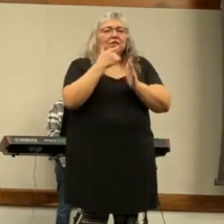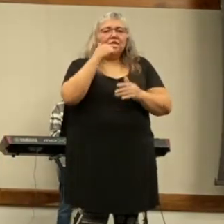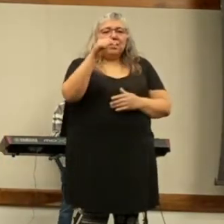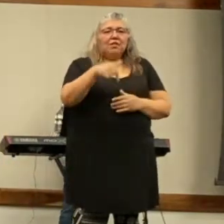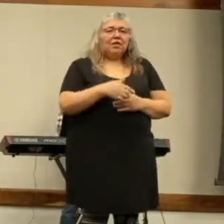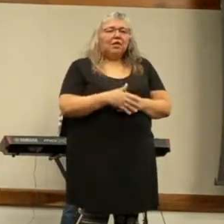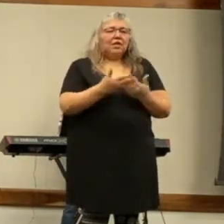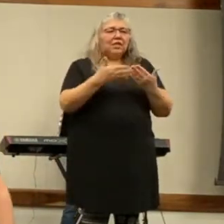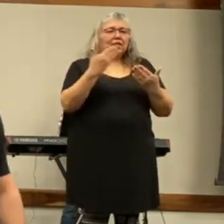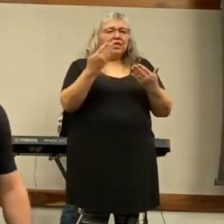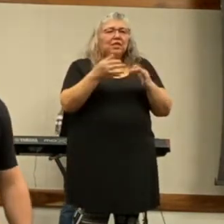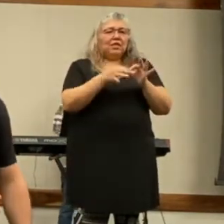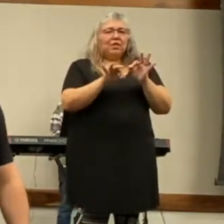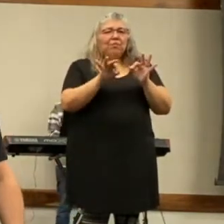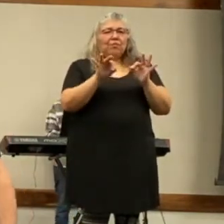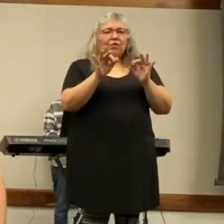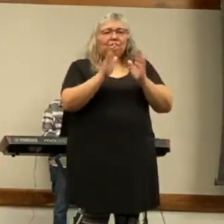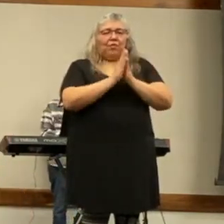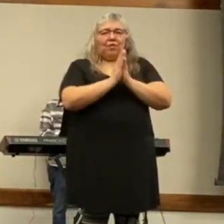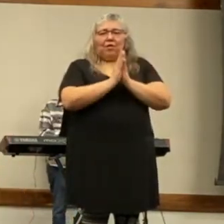this simple prayer, but mean it.